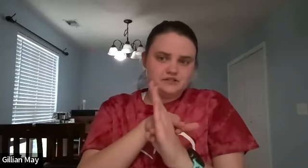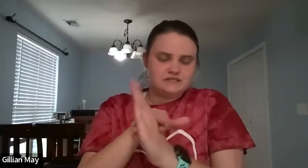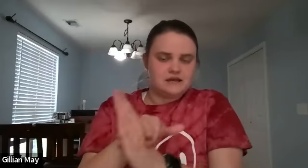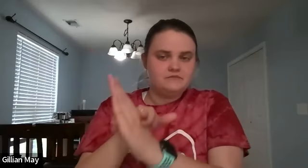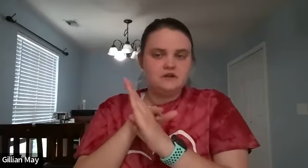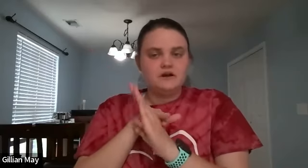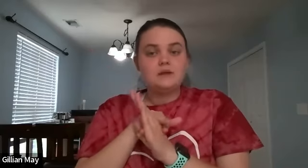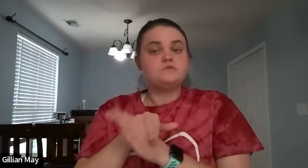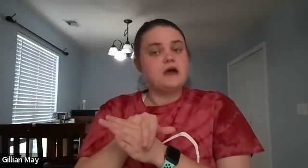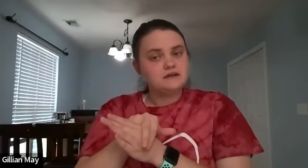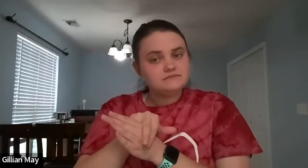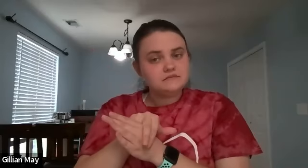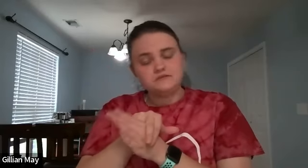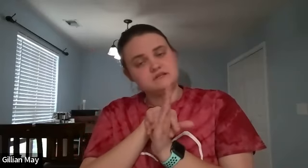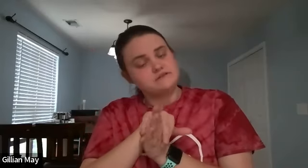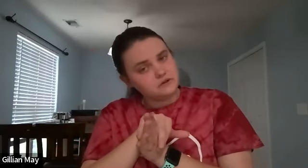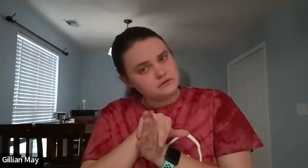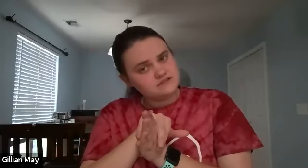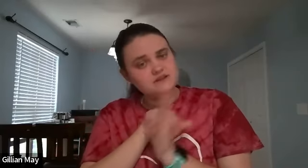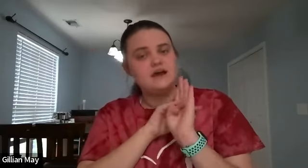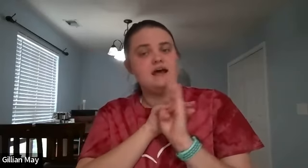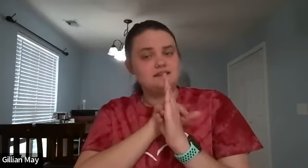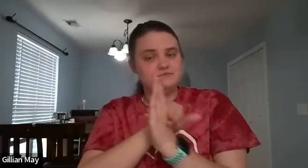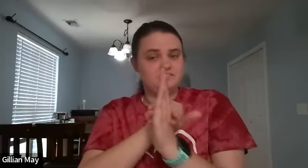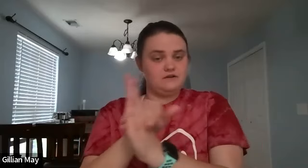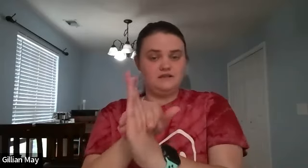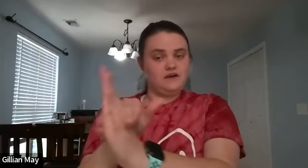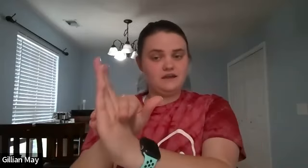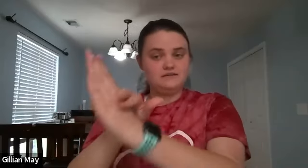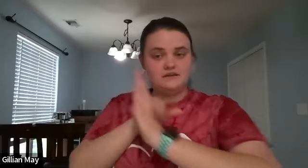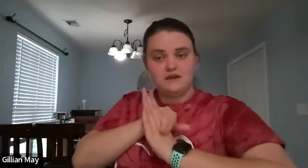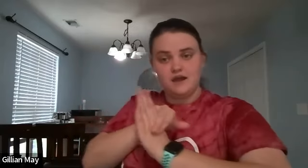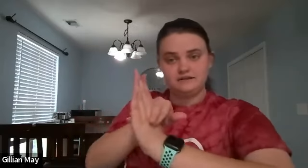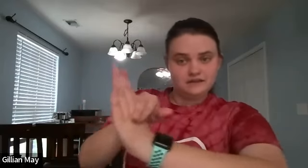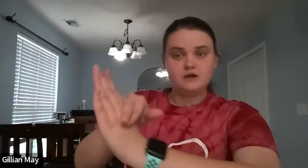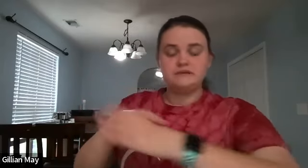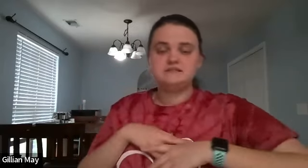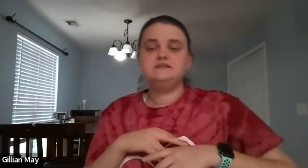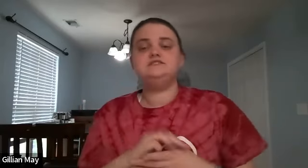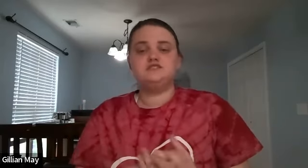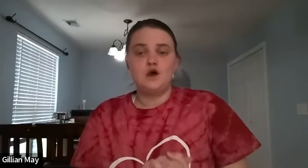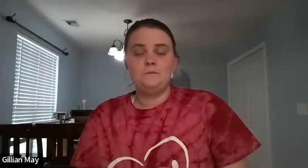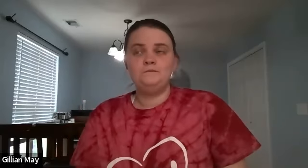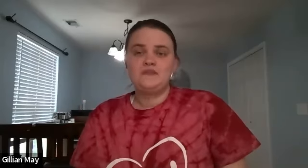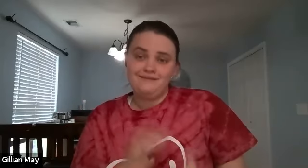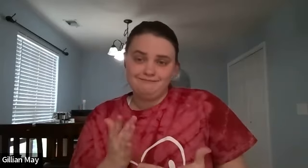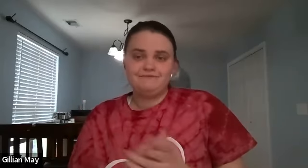because I'm dramatic, if you guys haven't noticed, and I like to be very like acting it out basically. So that's